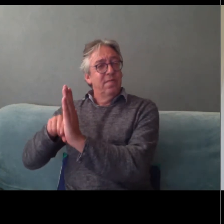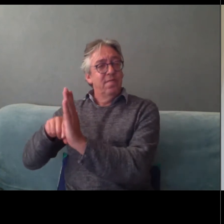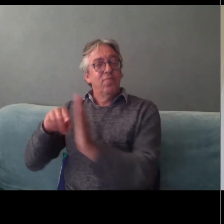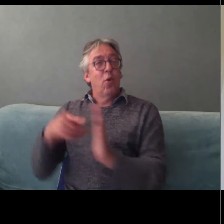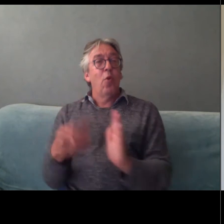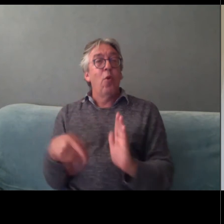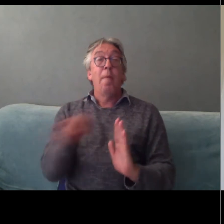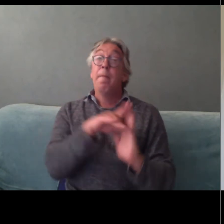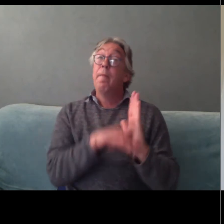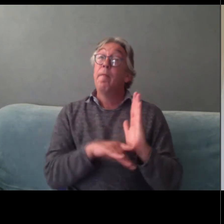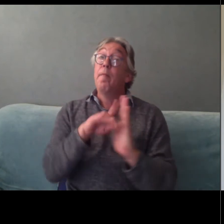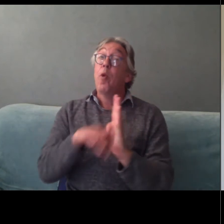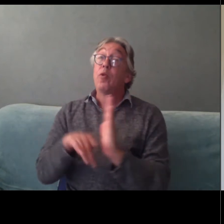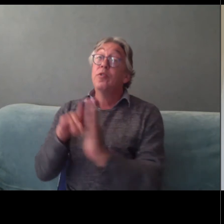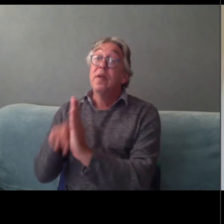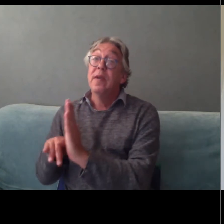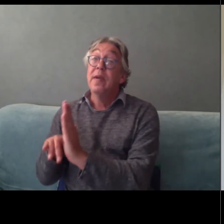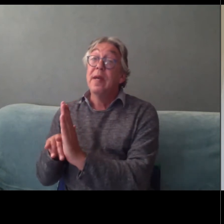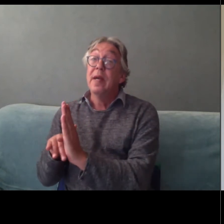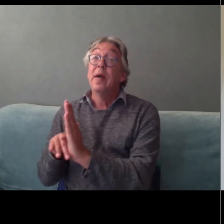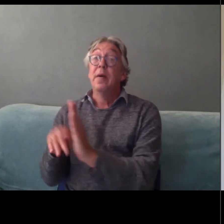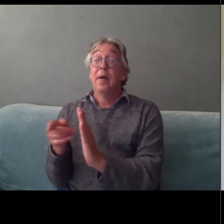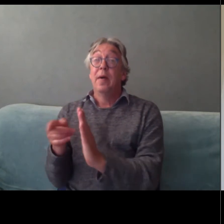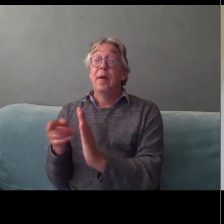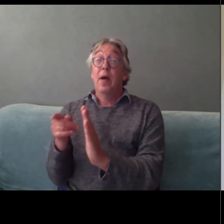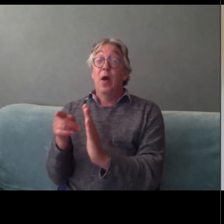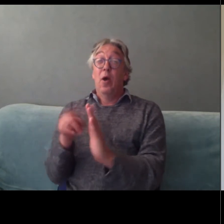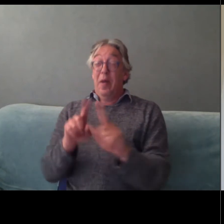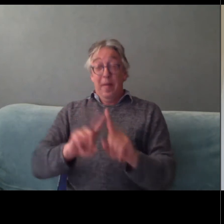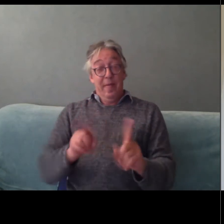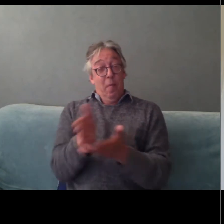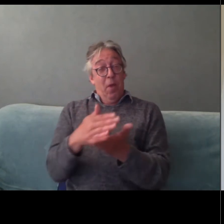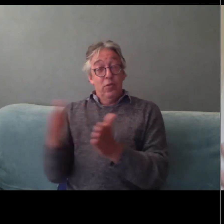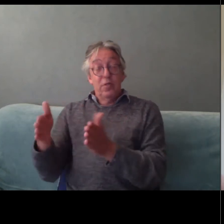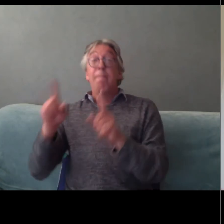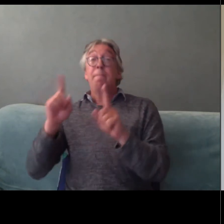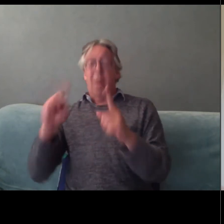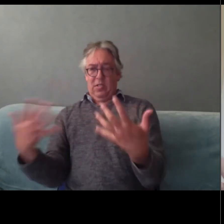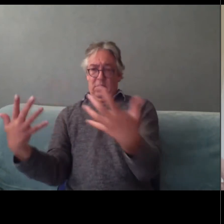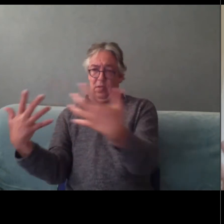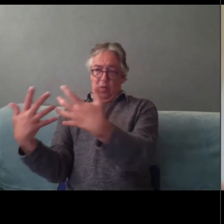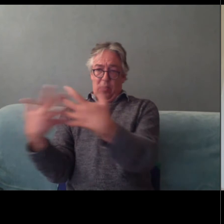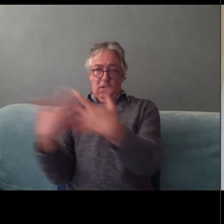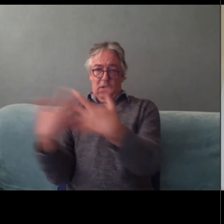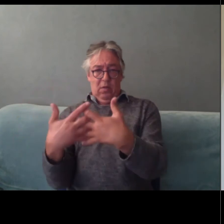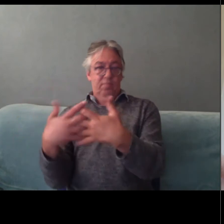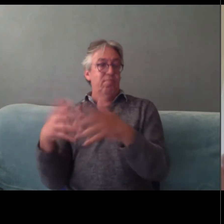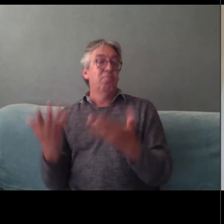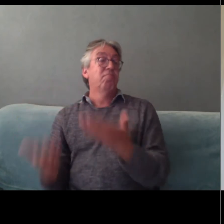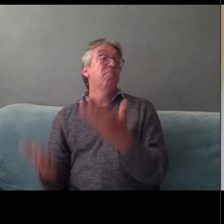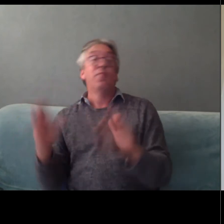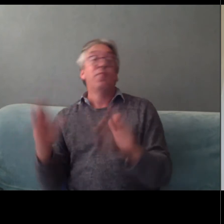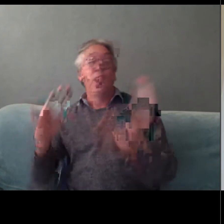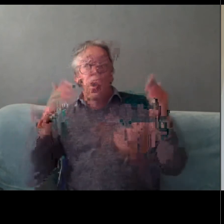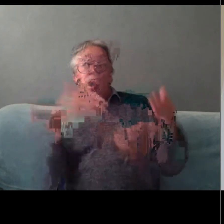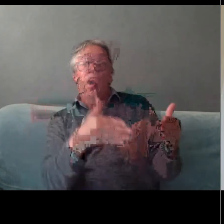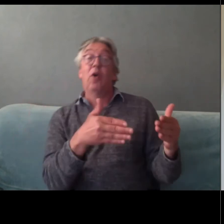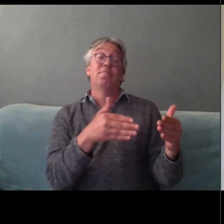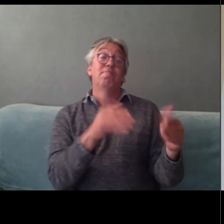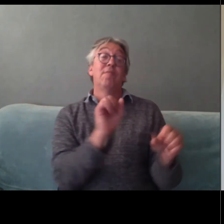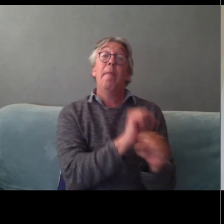framed in relation to specific elements of the convention. So if it's in relation to employment, it needs to consider Article 27 and so